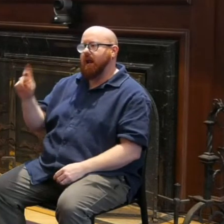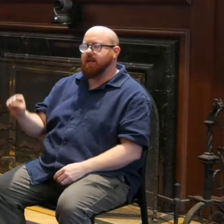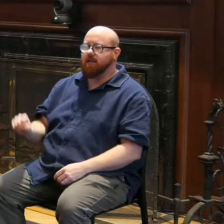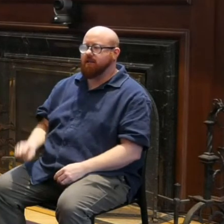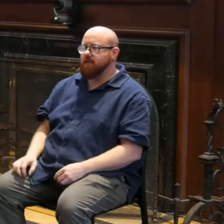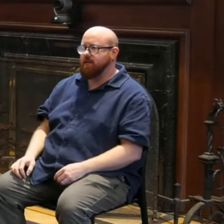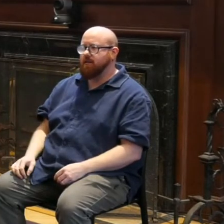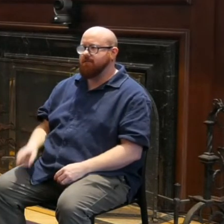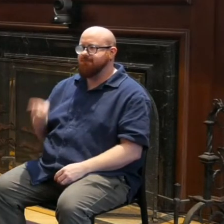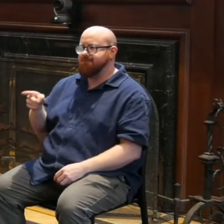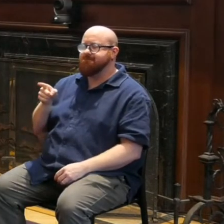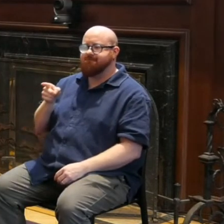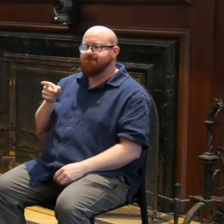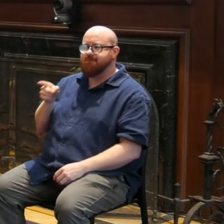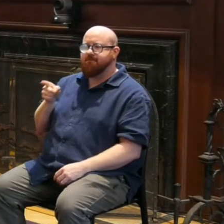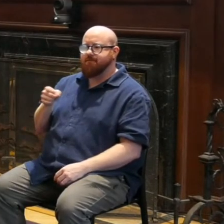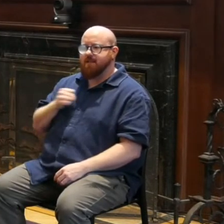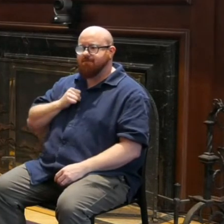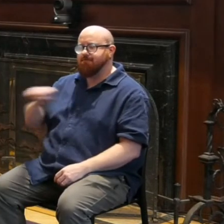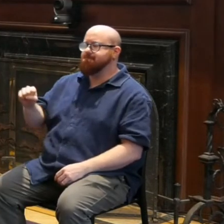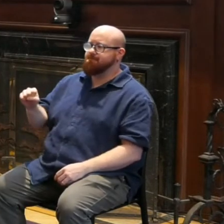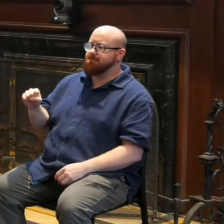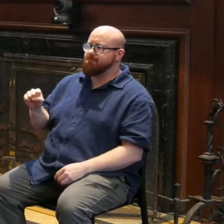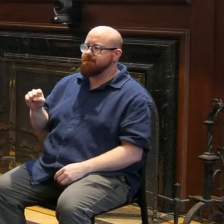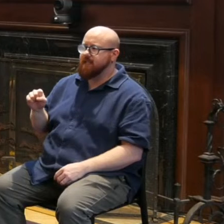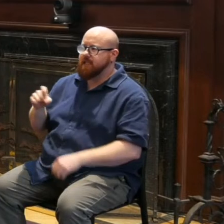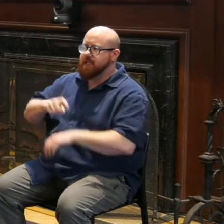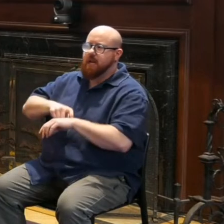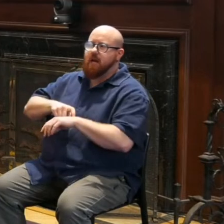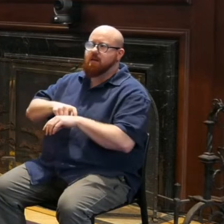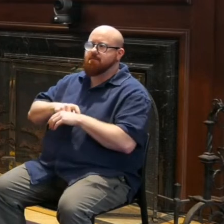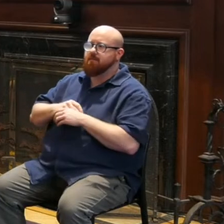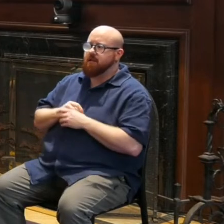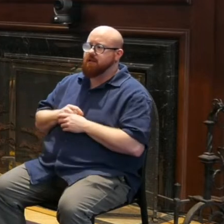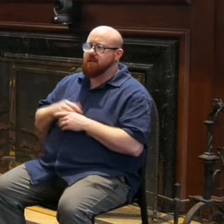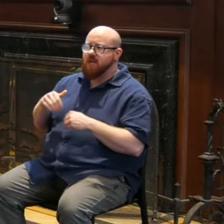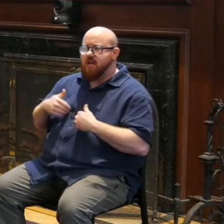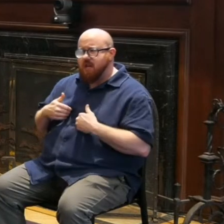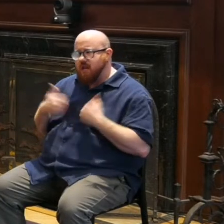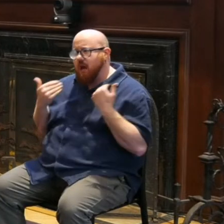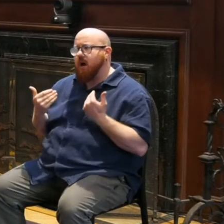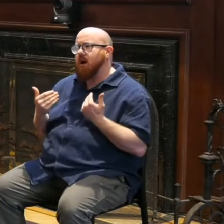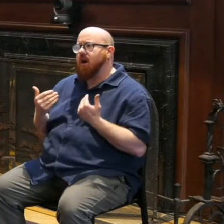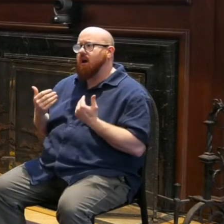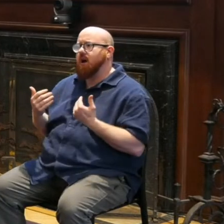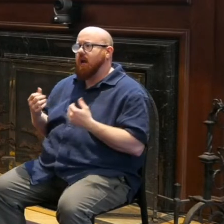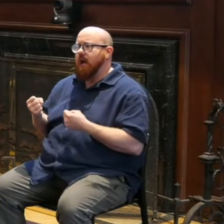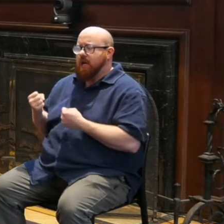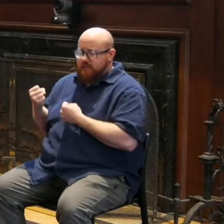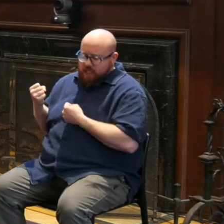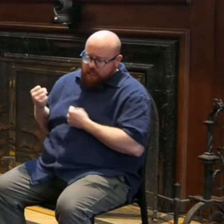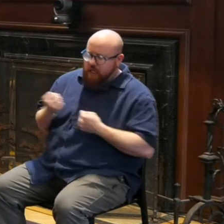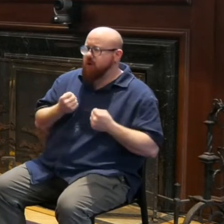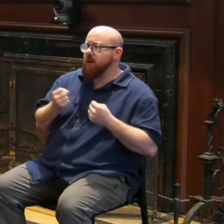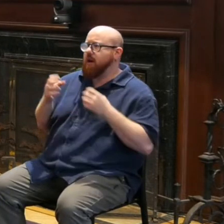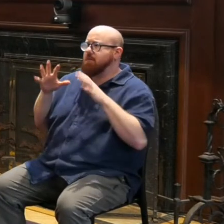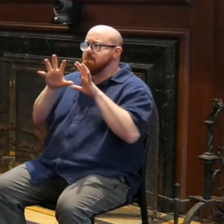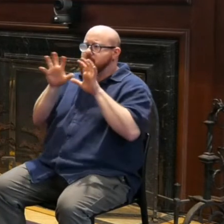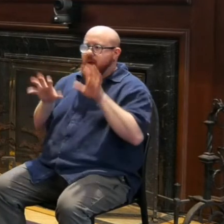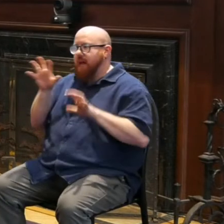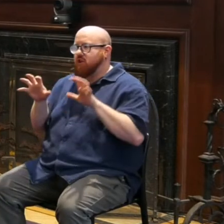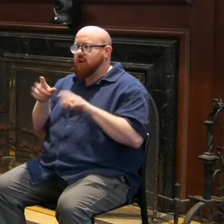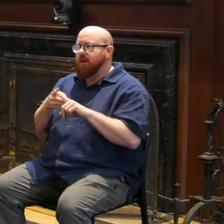in time, ever gleaming, young, carrying the captive magic from the womb of a